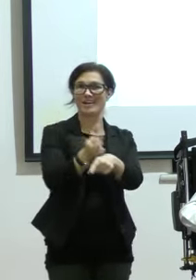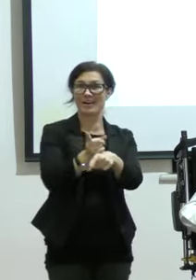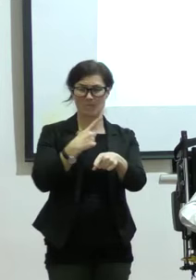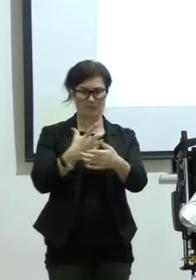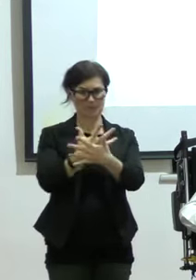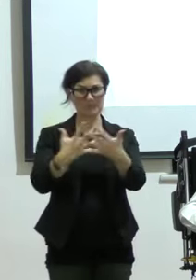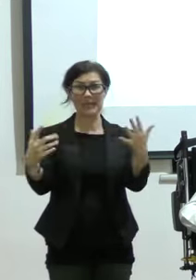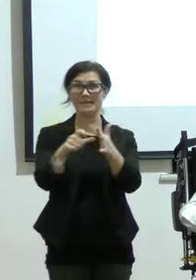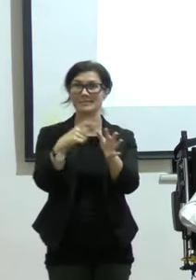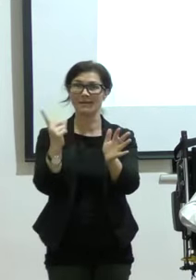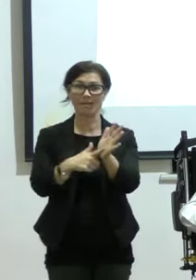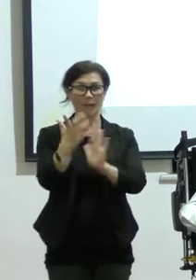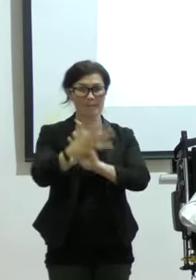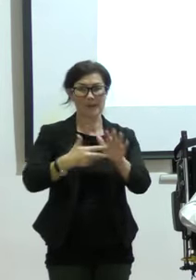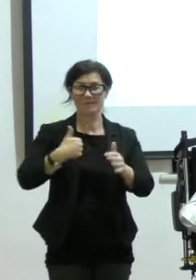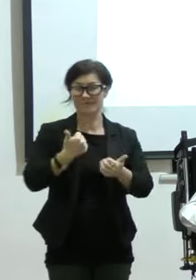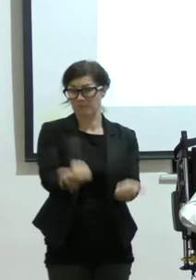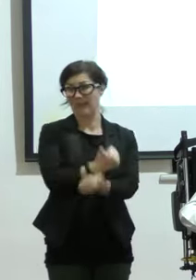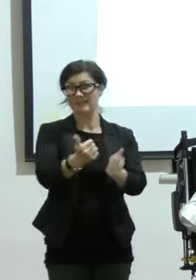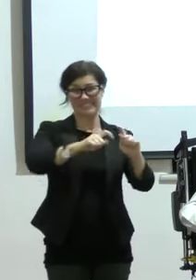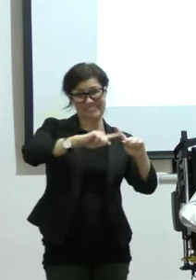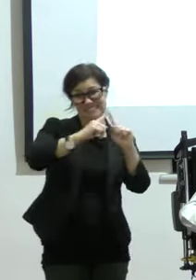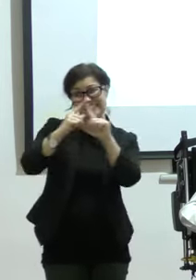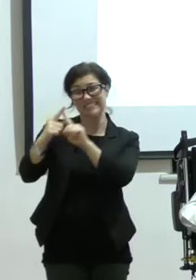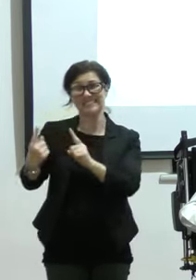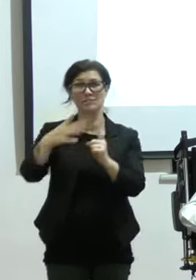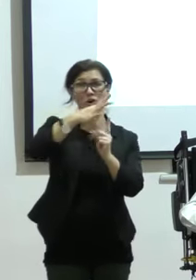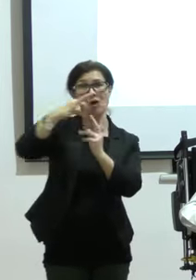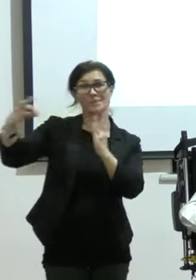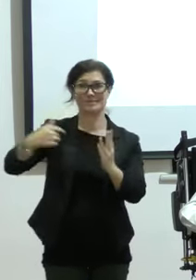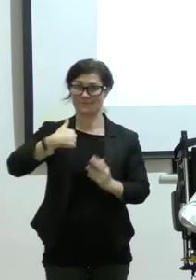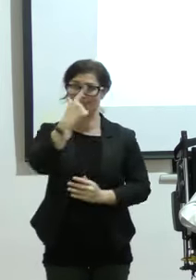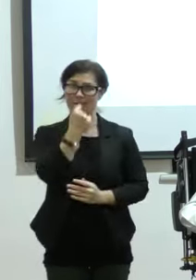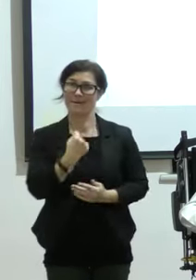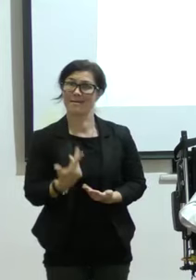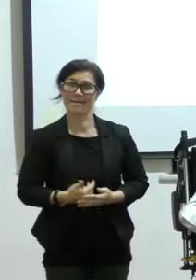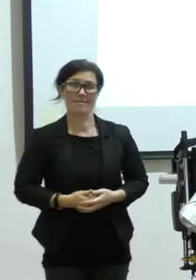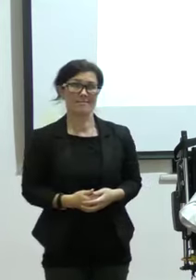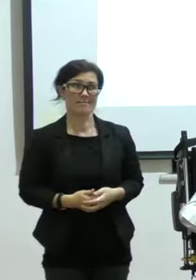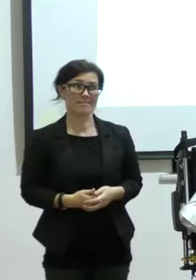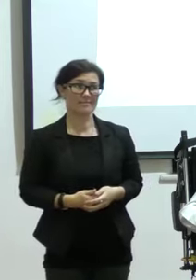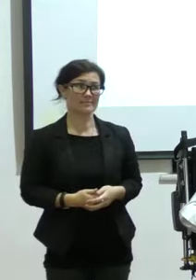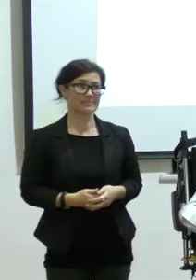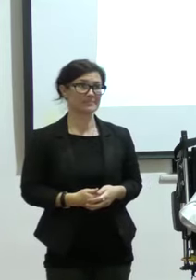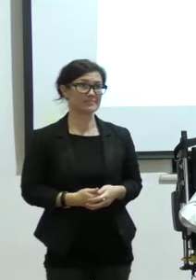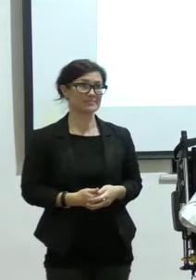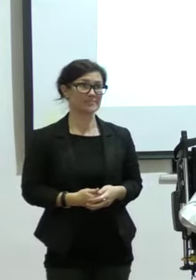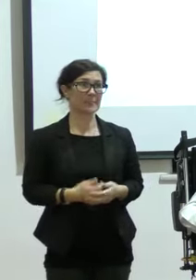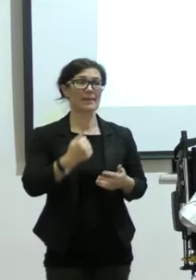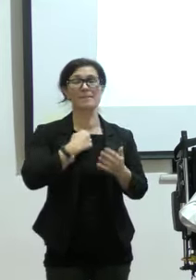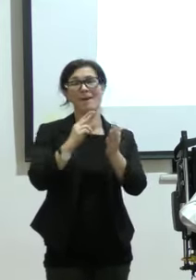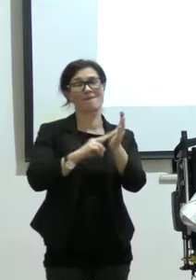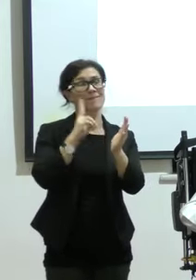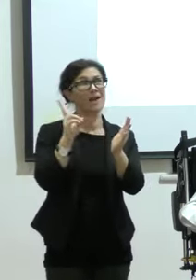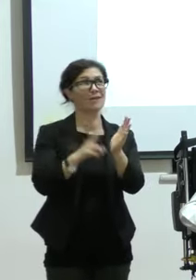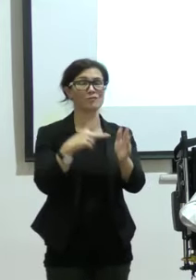deal. It means you've got more options available to you. So one of my favourite topics,